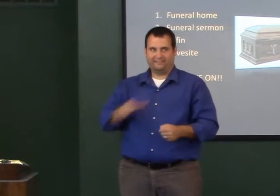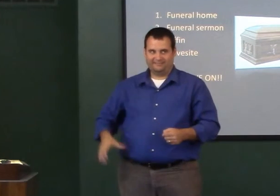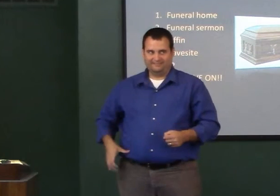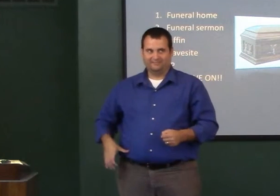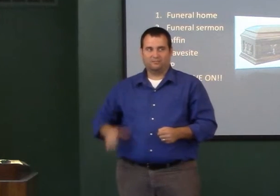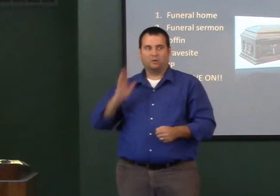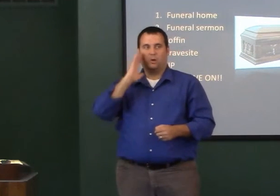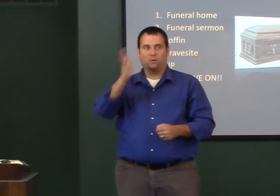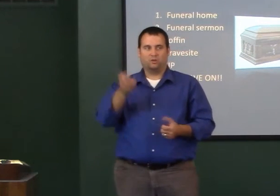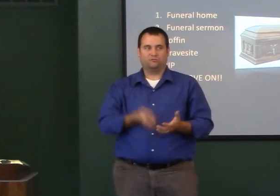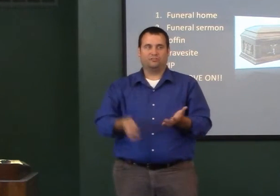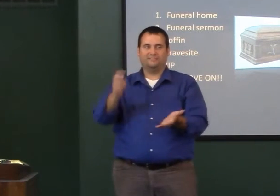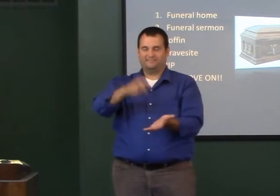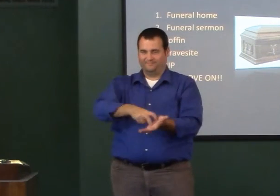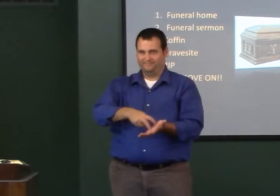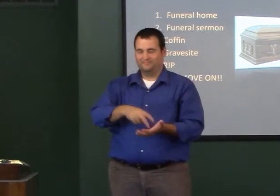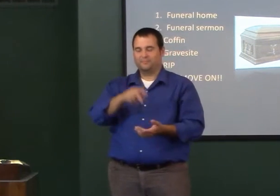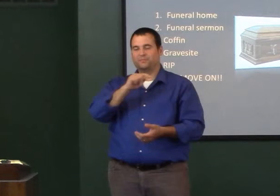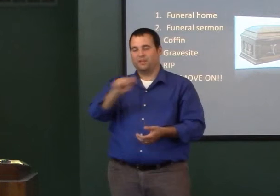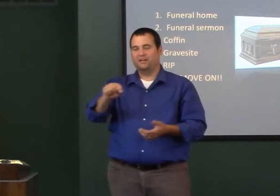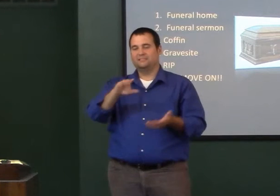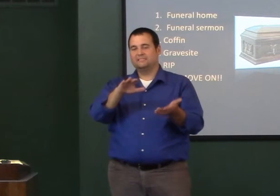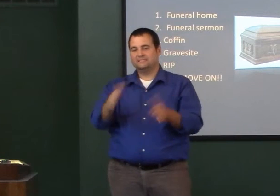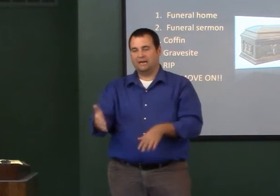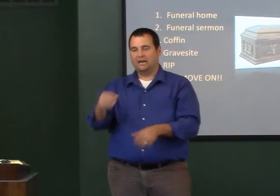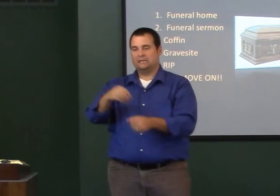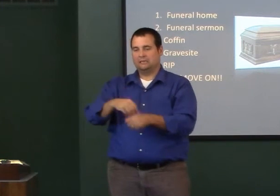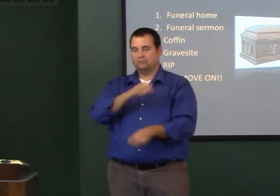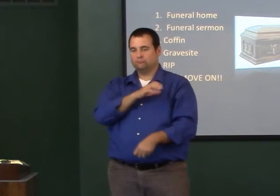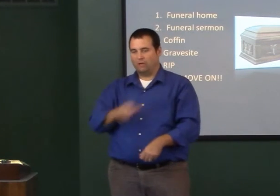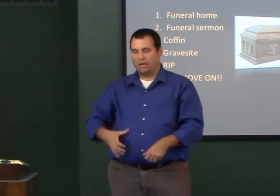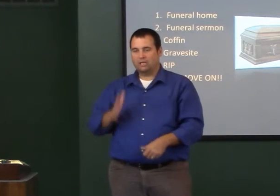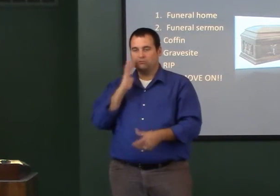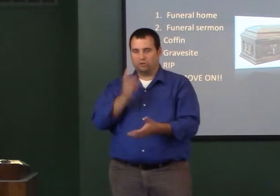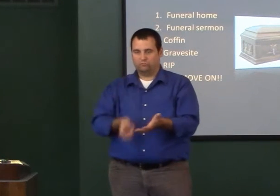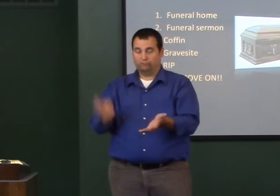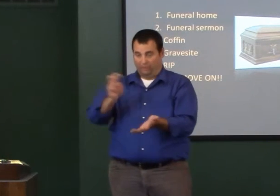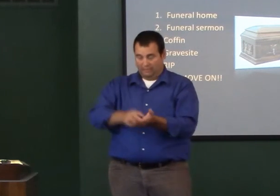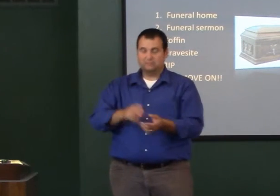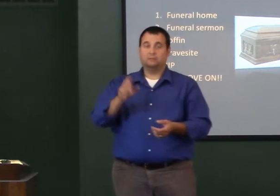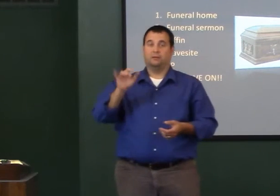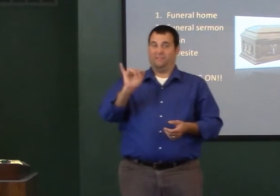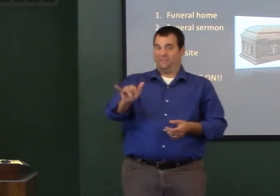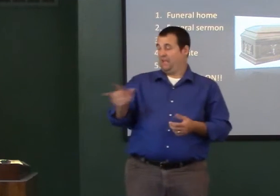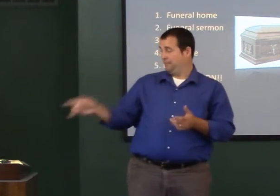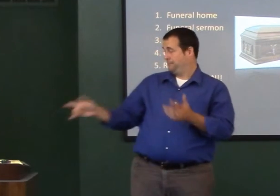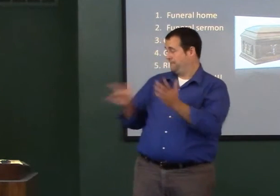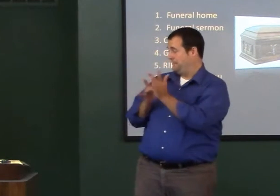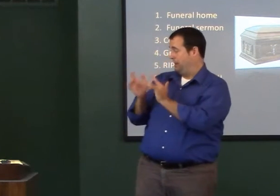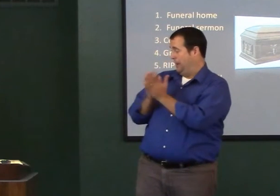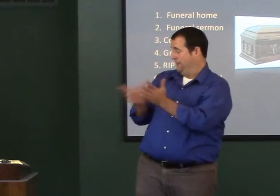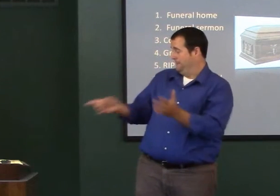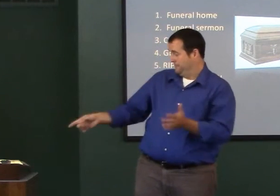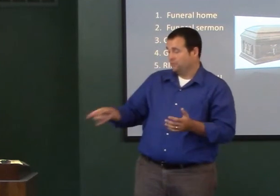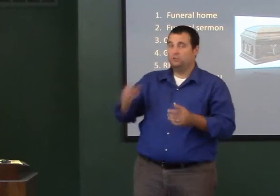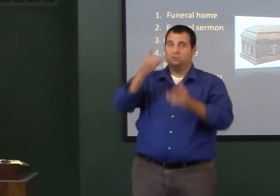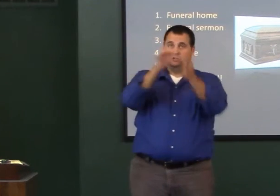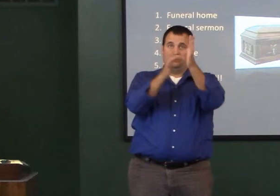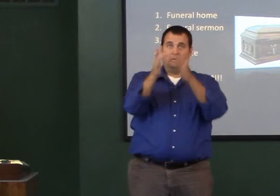The dead in Christ will rise when Jesus comes back. That is what